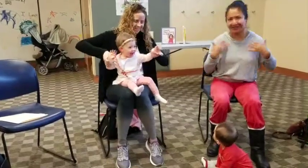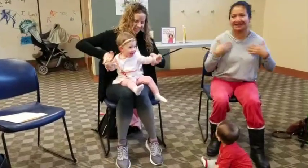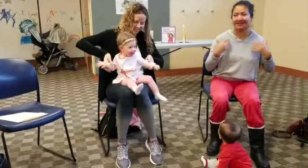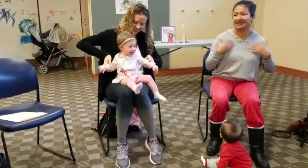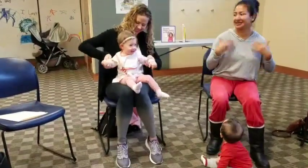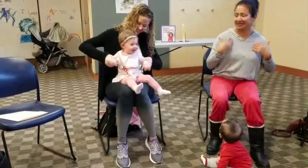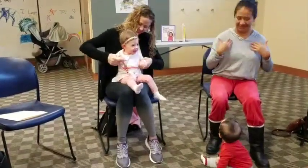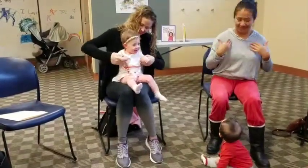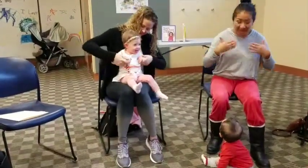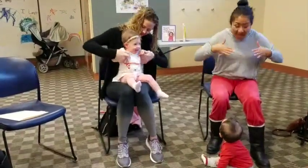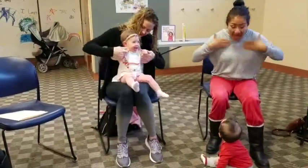Yeah!